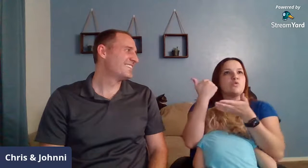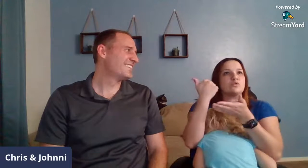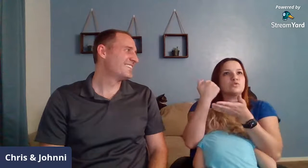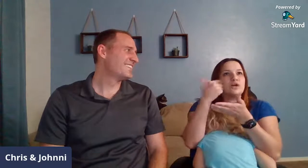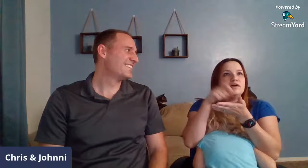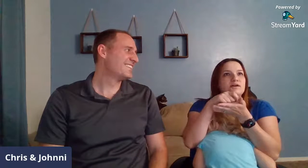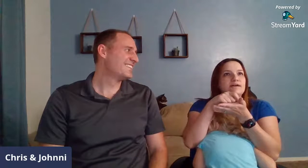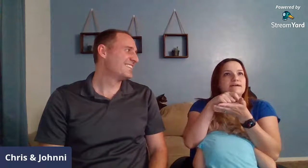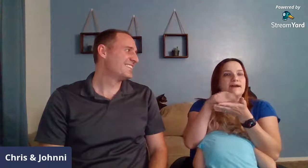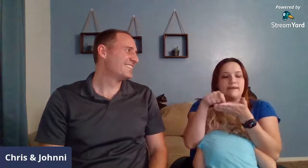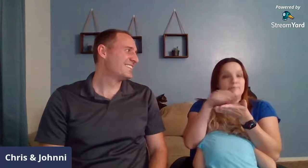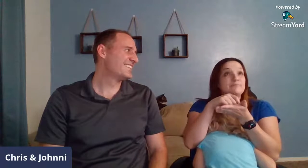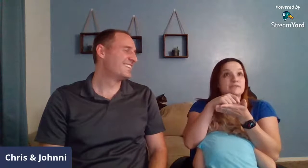score. Got it.